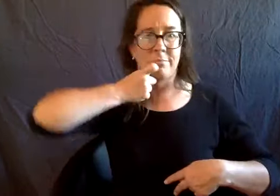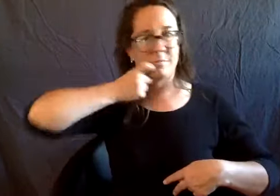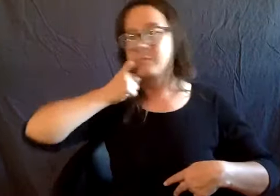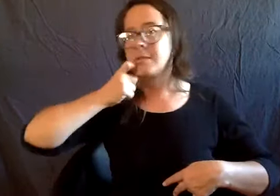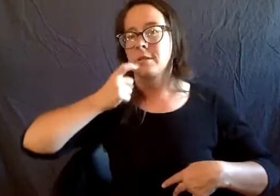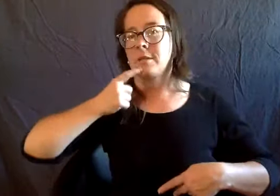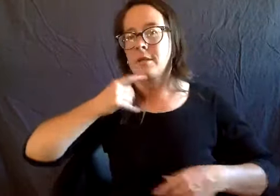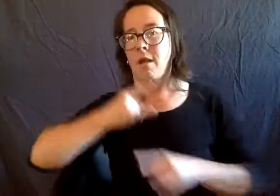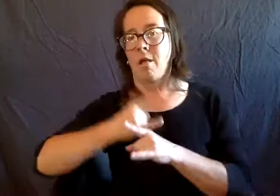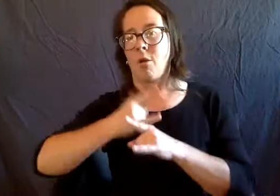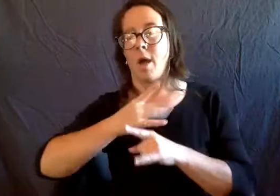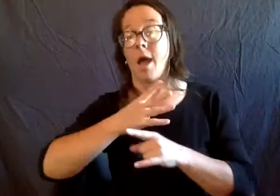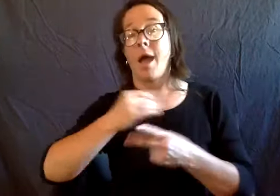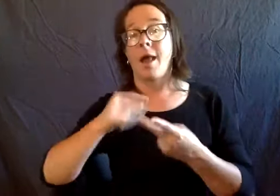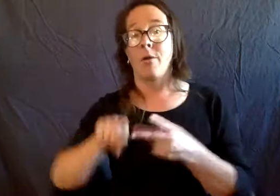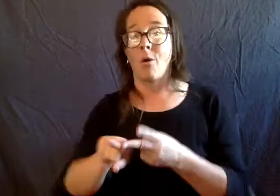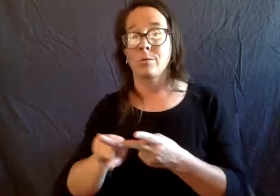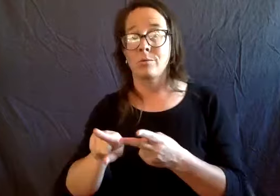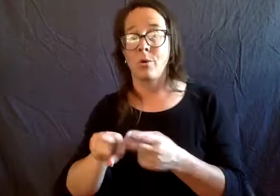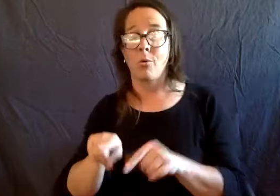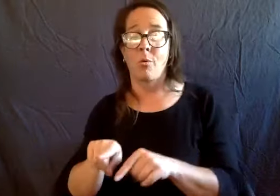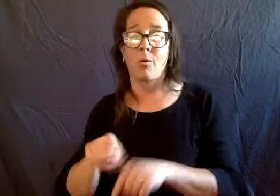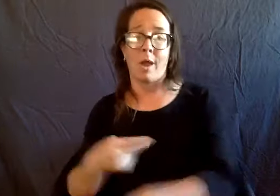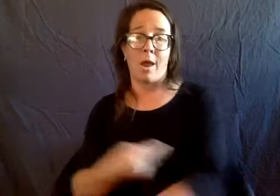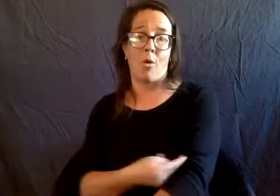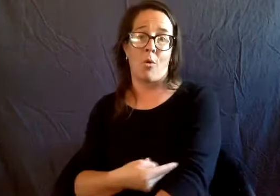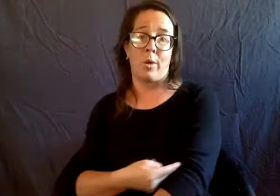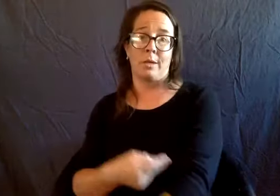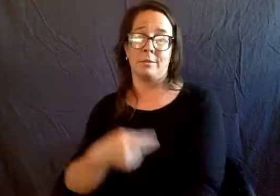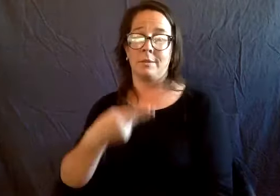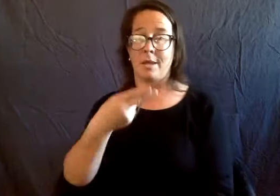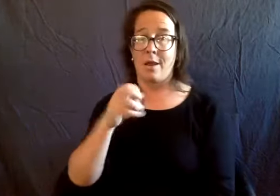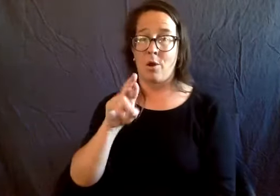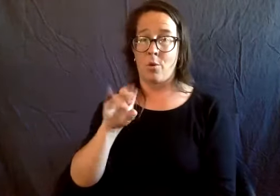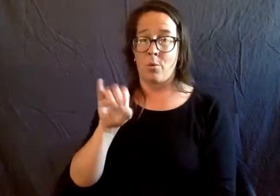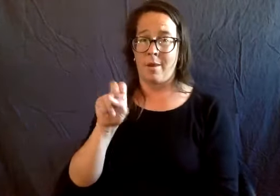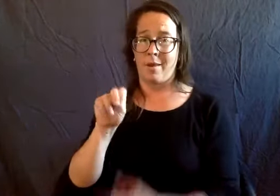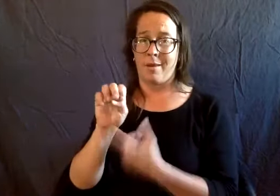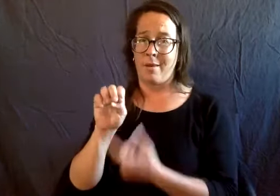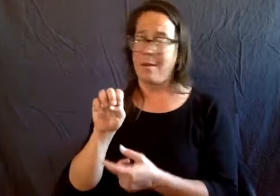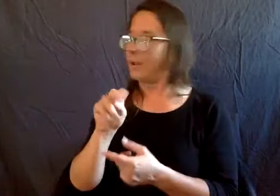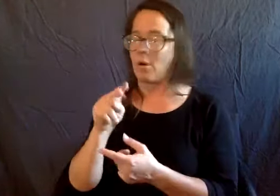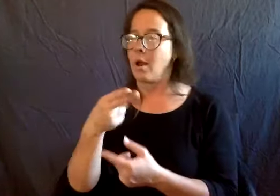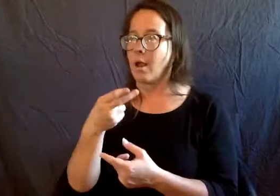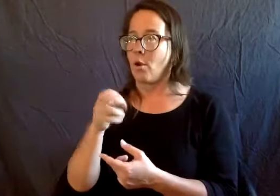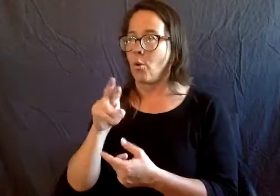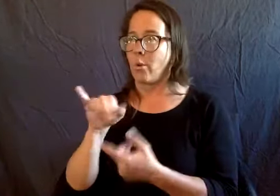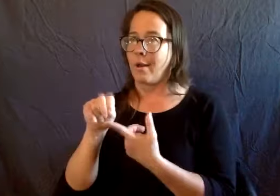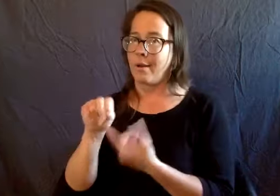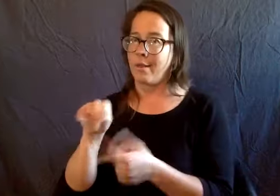to alcohol and physically addicted to heroin at the same time. That's a bad deal. That's a bad deal because